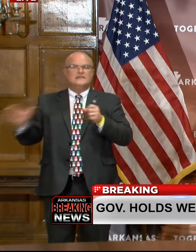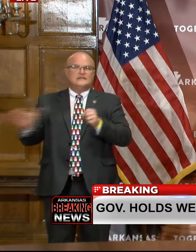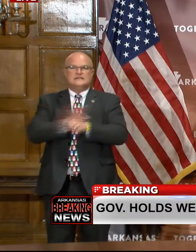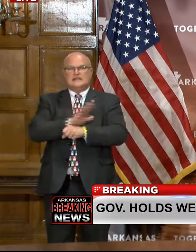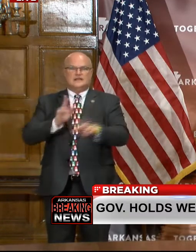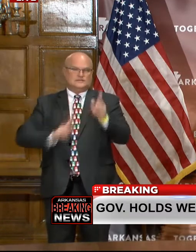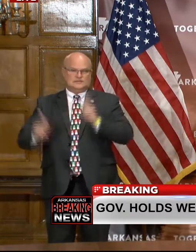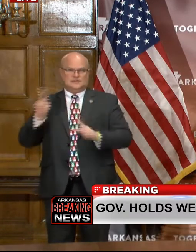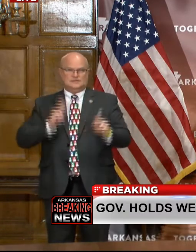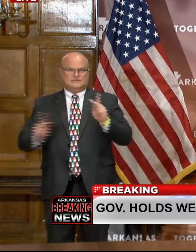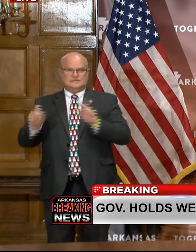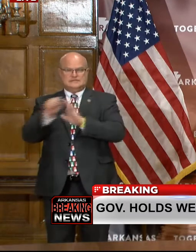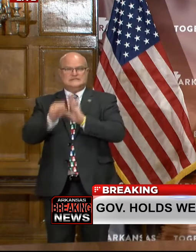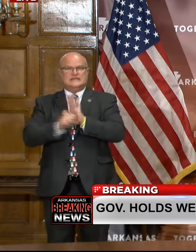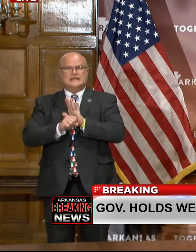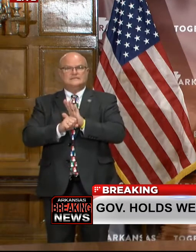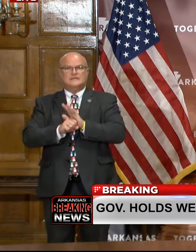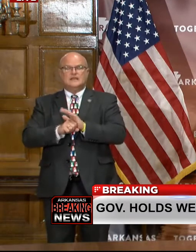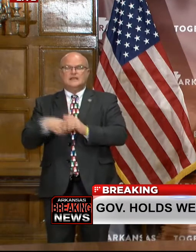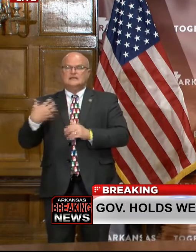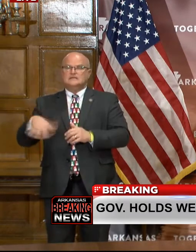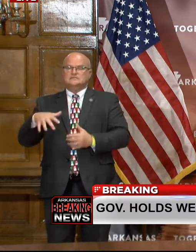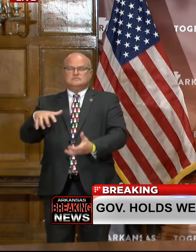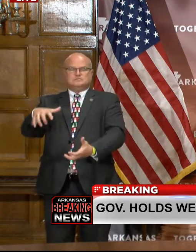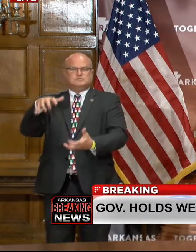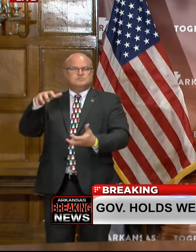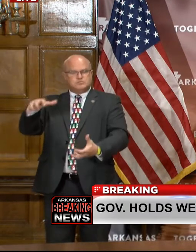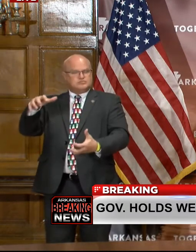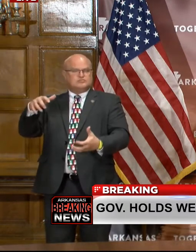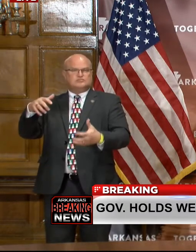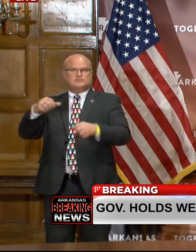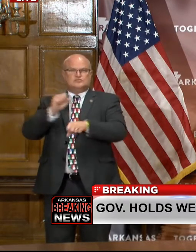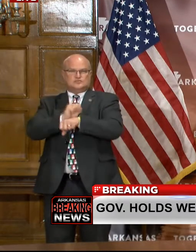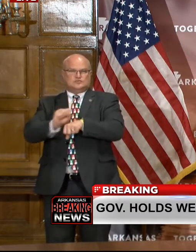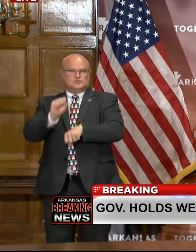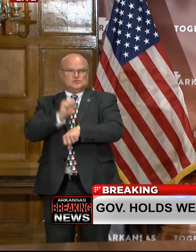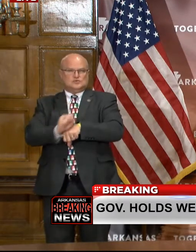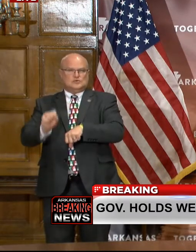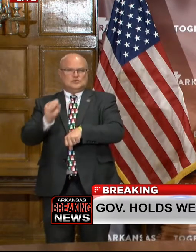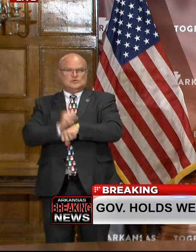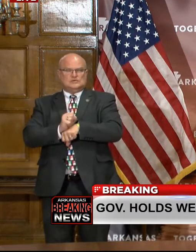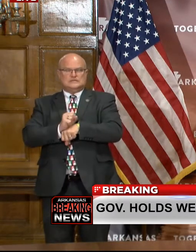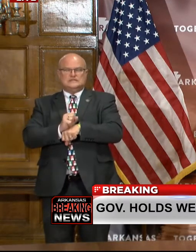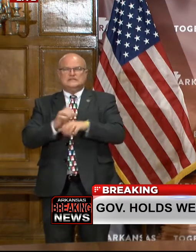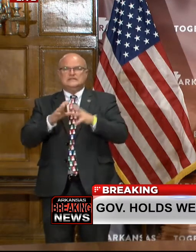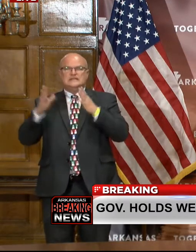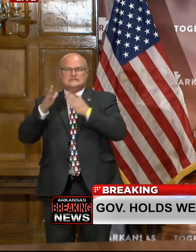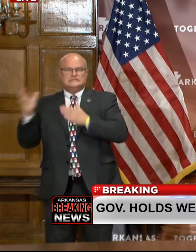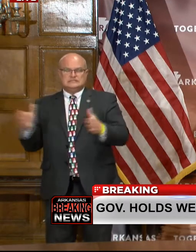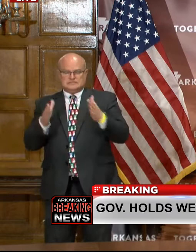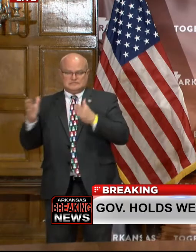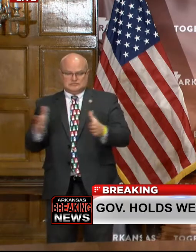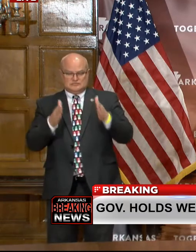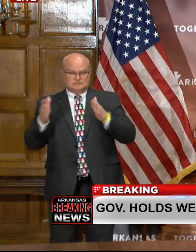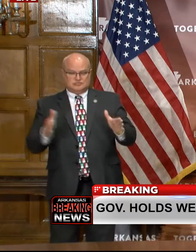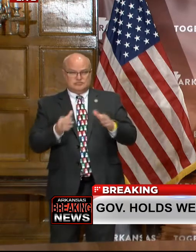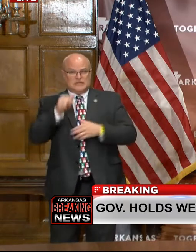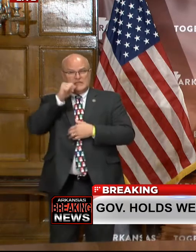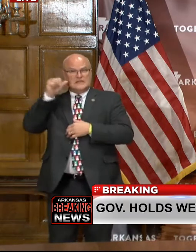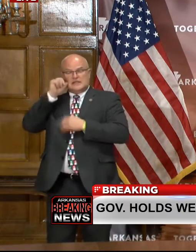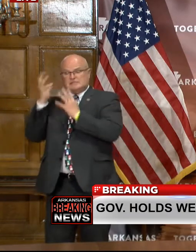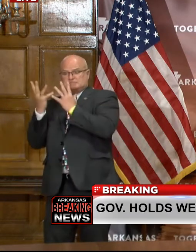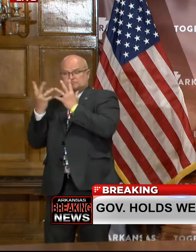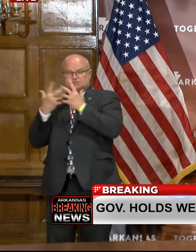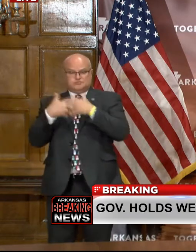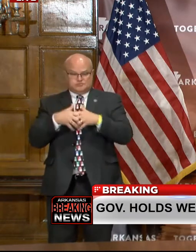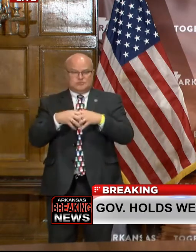public. This is a massive distribution effort. It's a lot of logistics. It worked well yesterday, but we